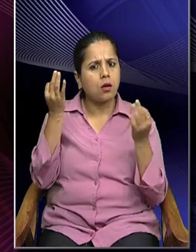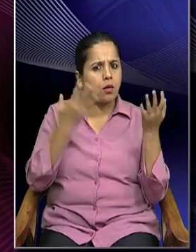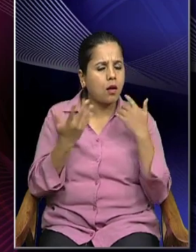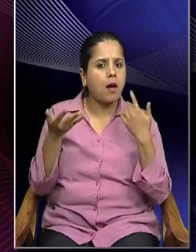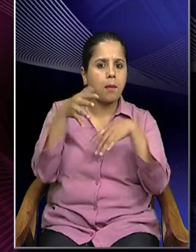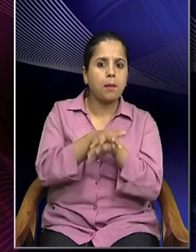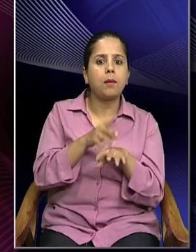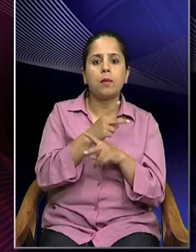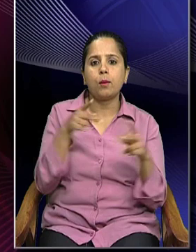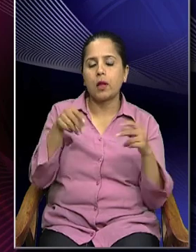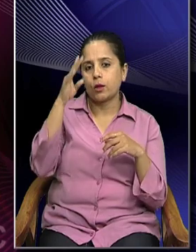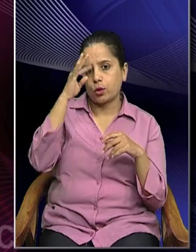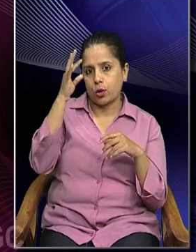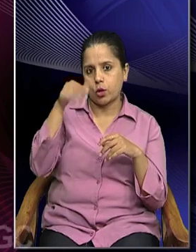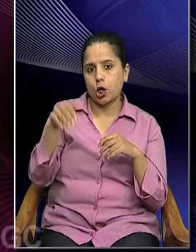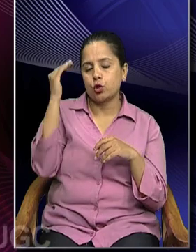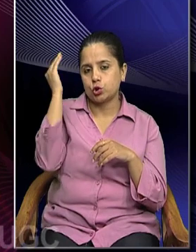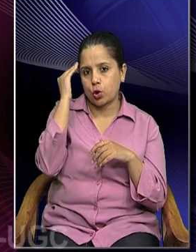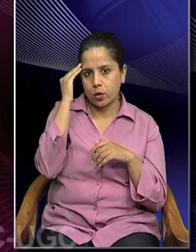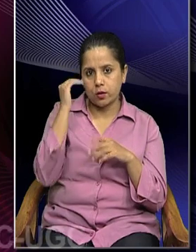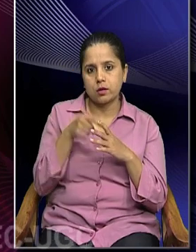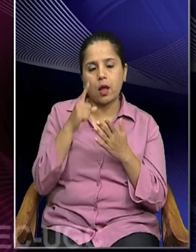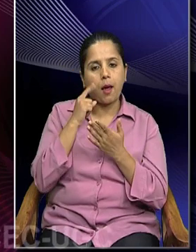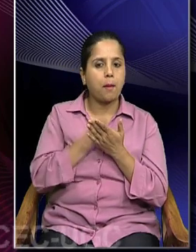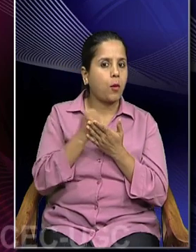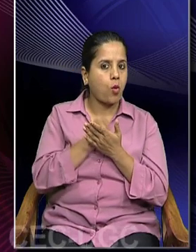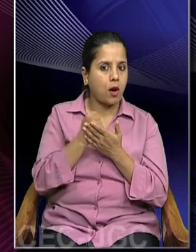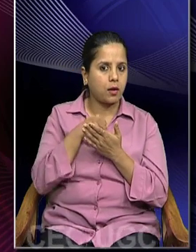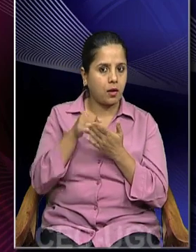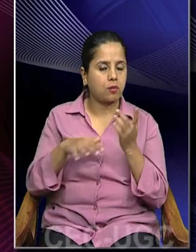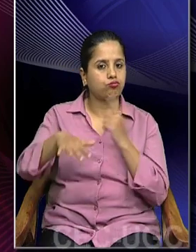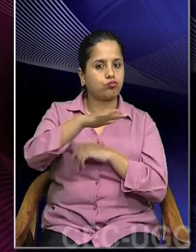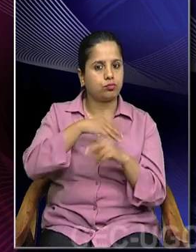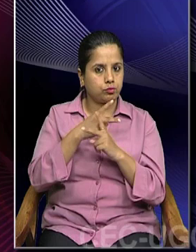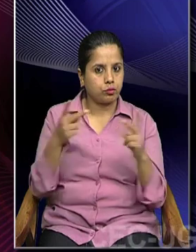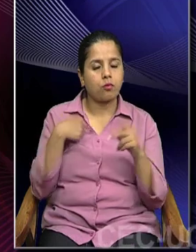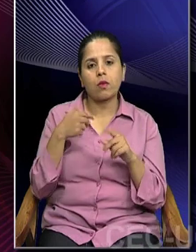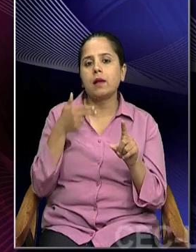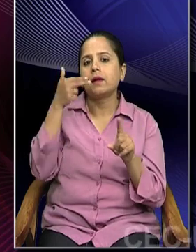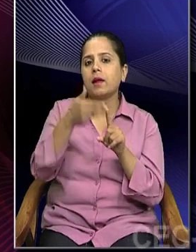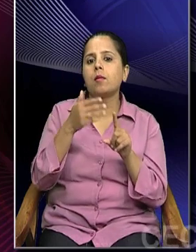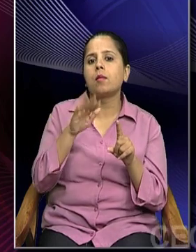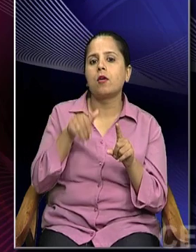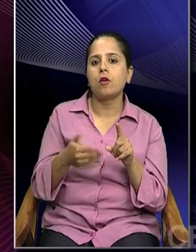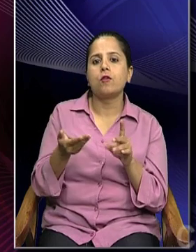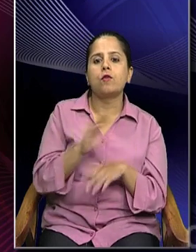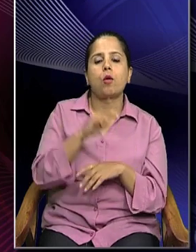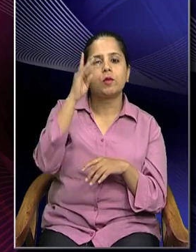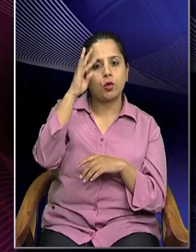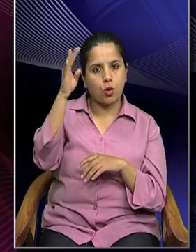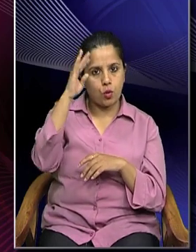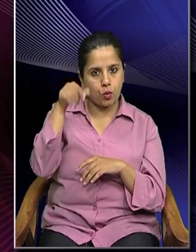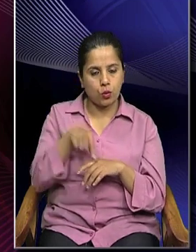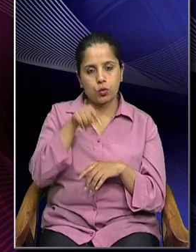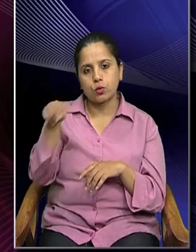apply the theoretical knowledge in a practical scenario. So, we call it as from theory